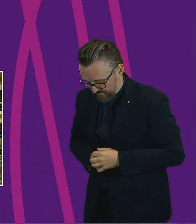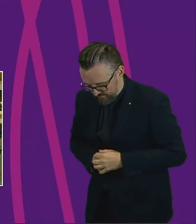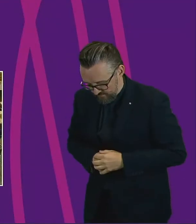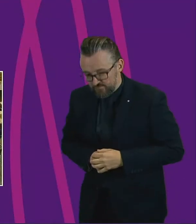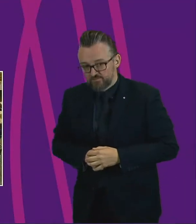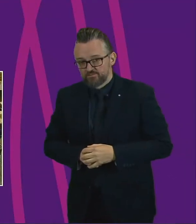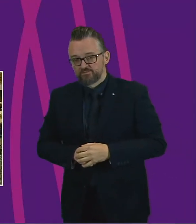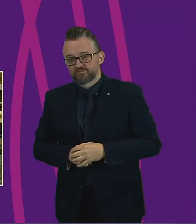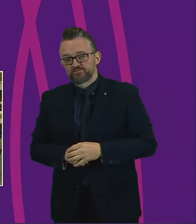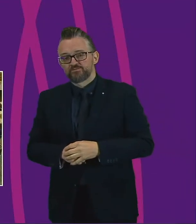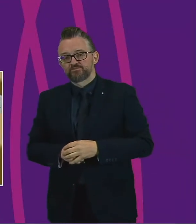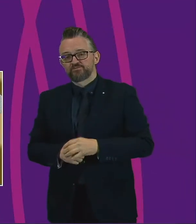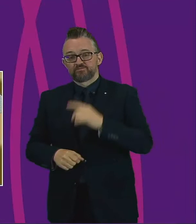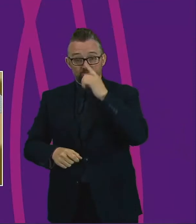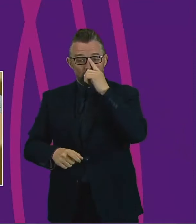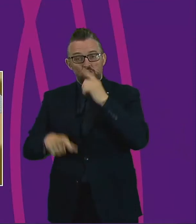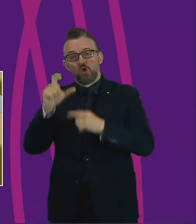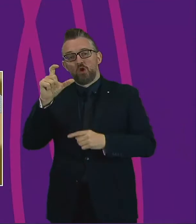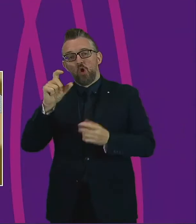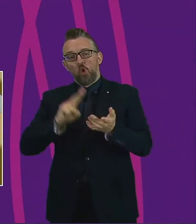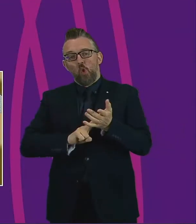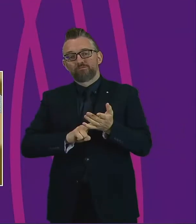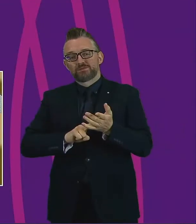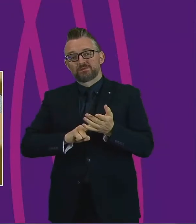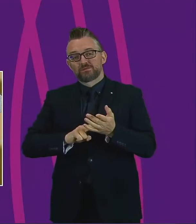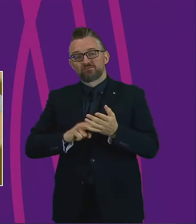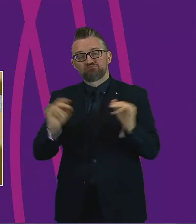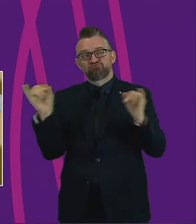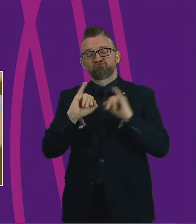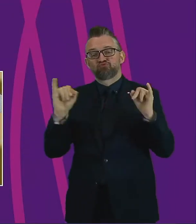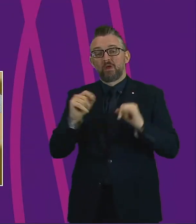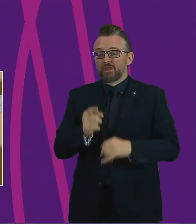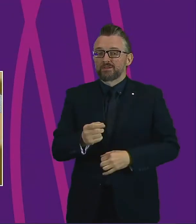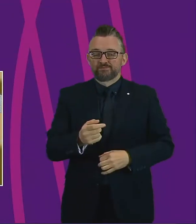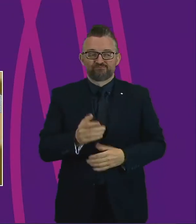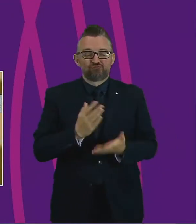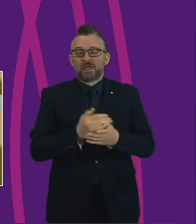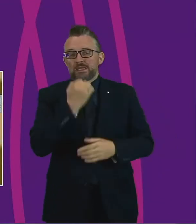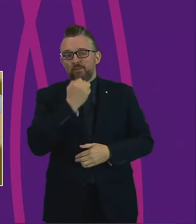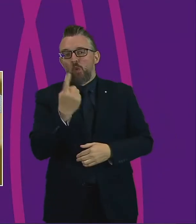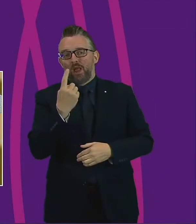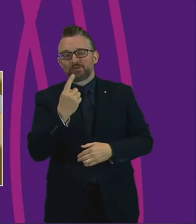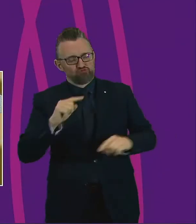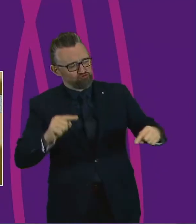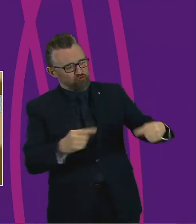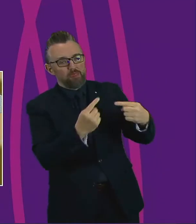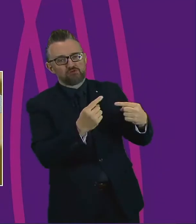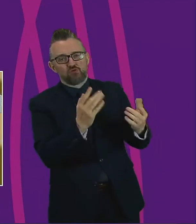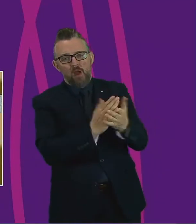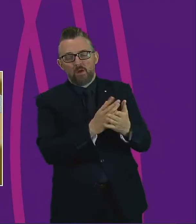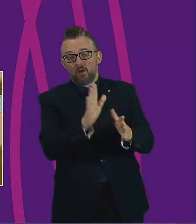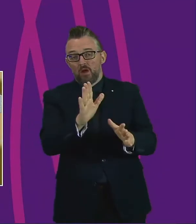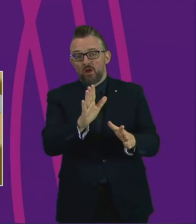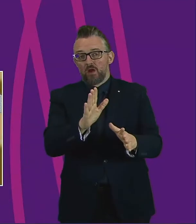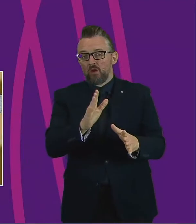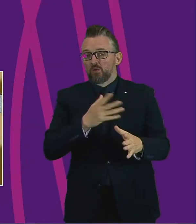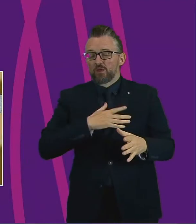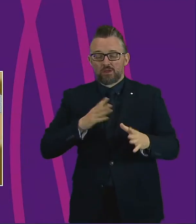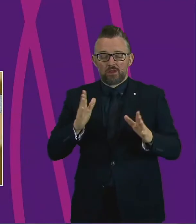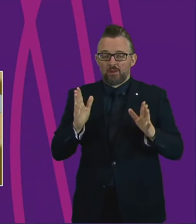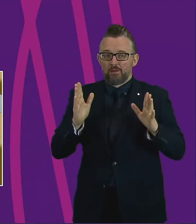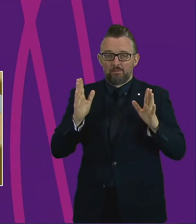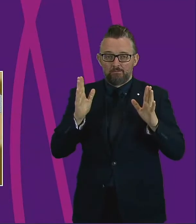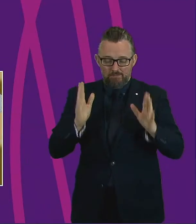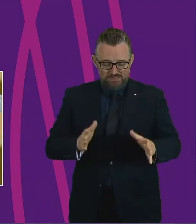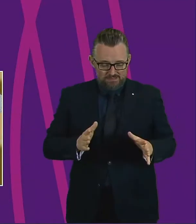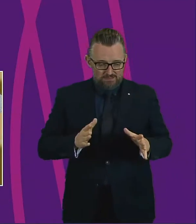COVID crisis is clearly, of course, the most immediate challenge for the Scottish Government, but it must not allow us to fail on